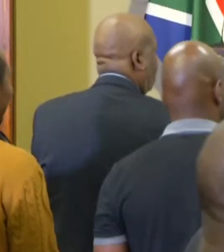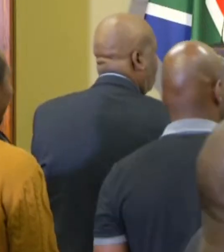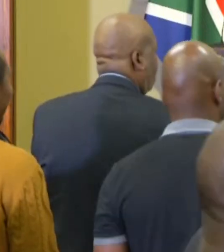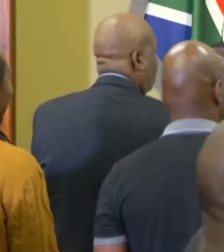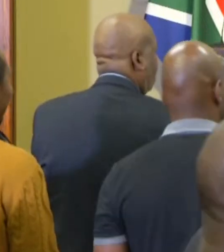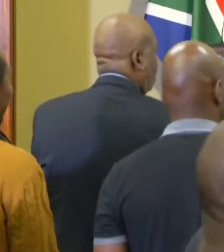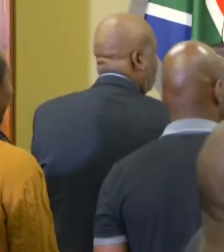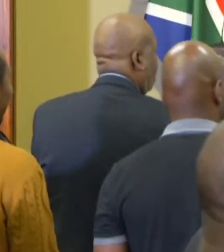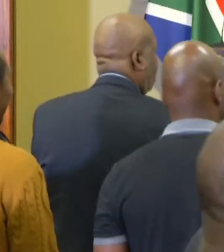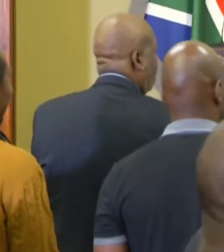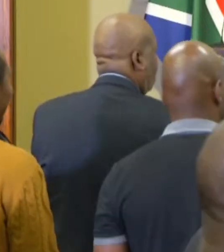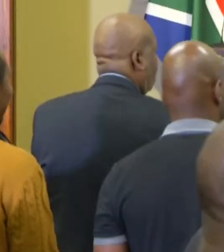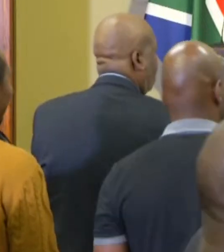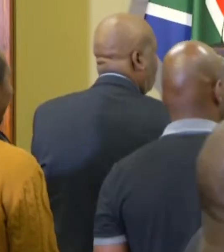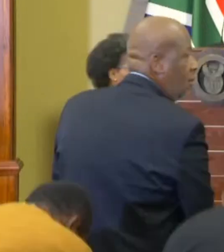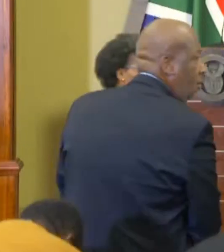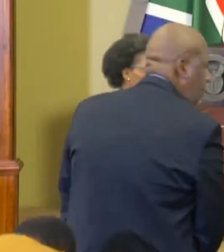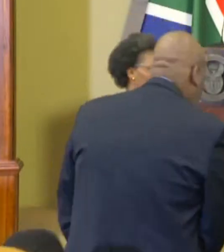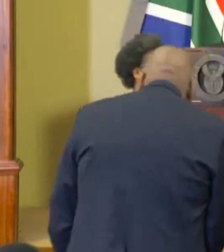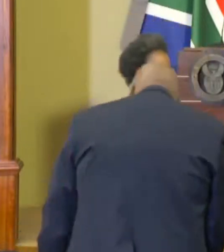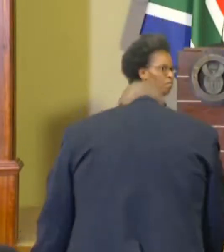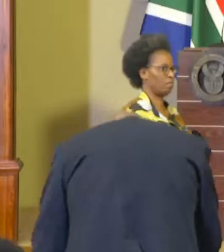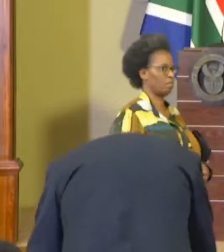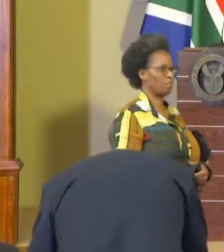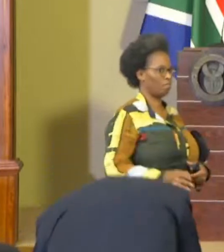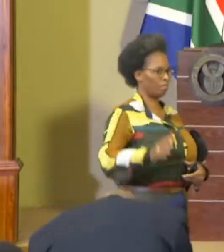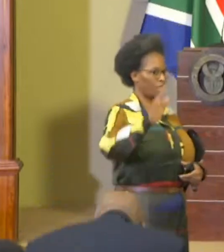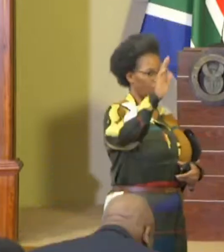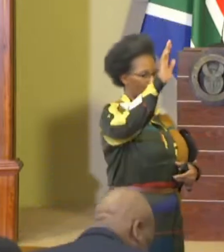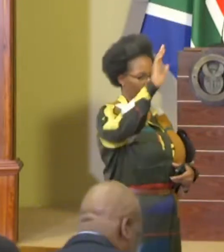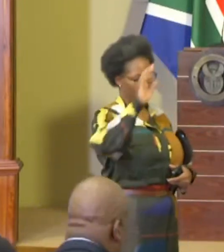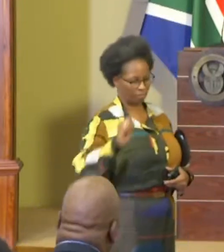Thank you very much. We may be seated.